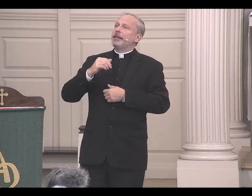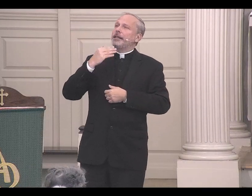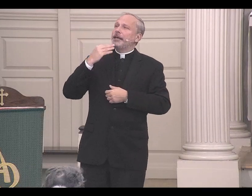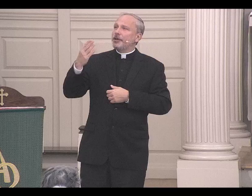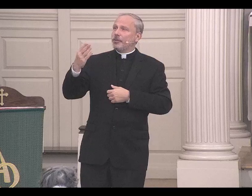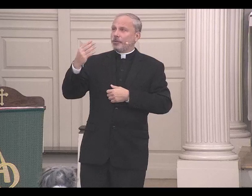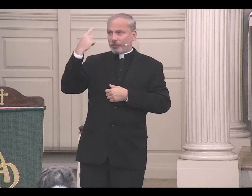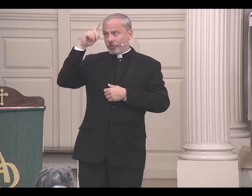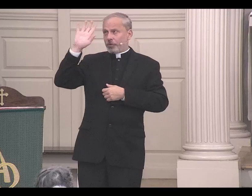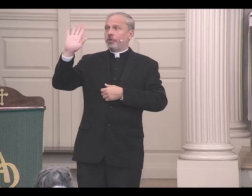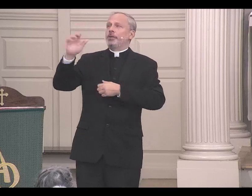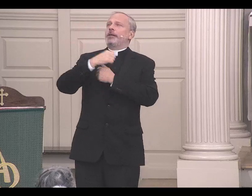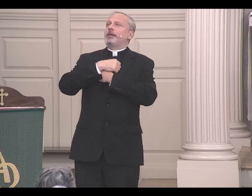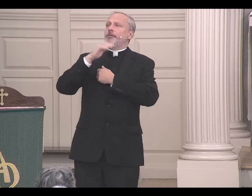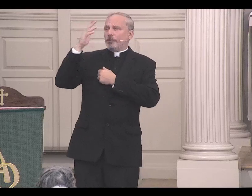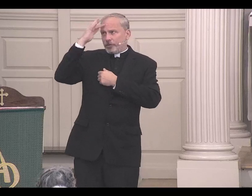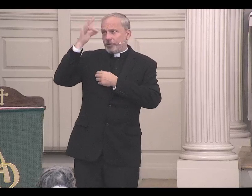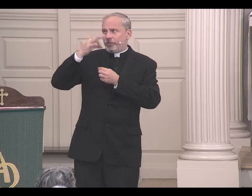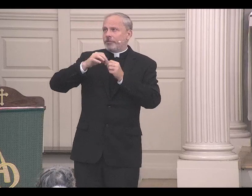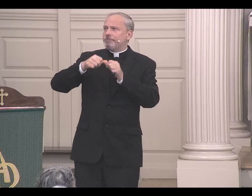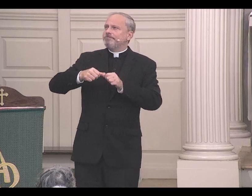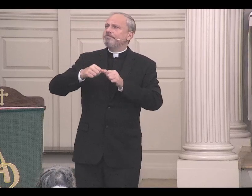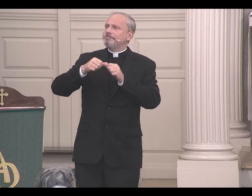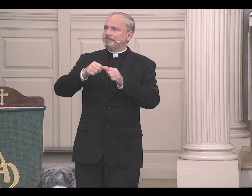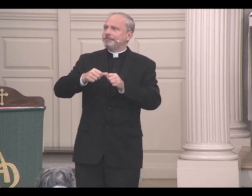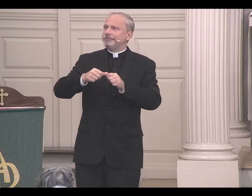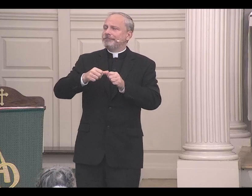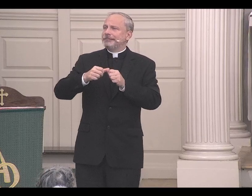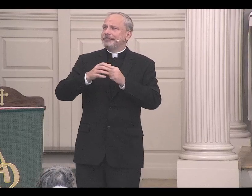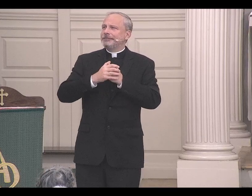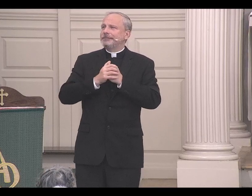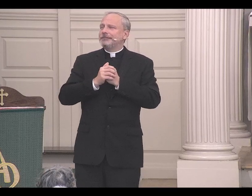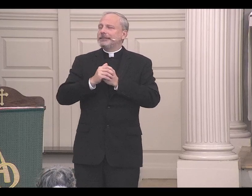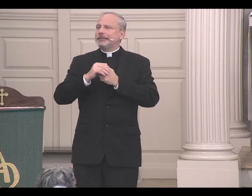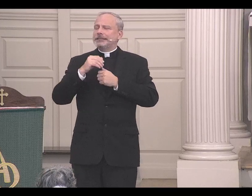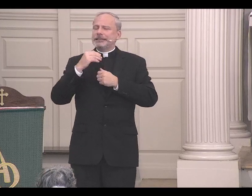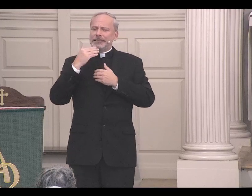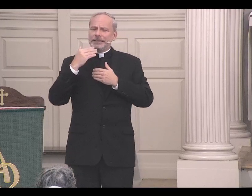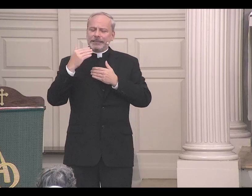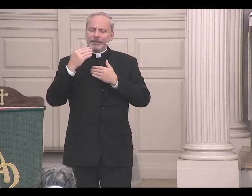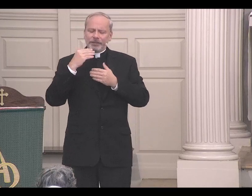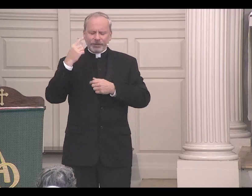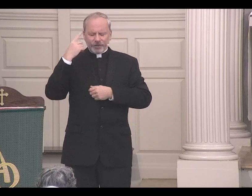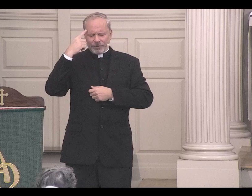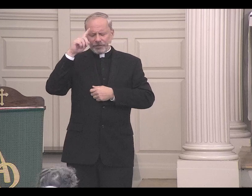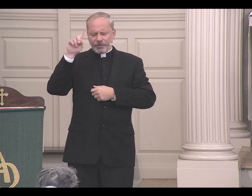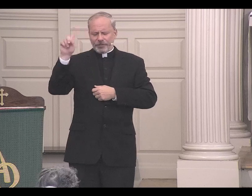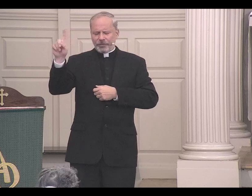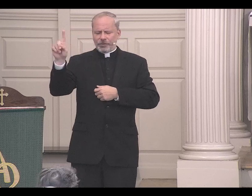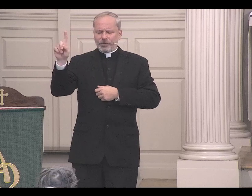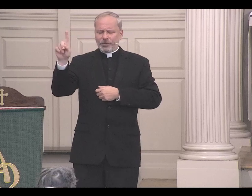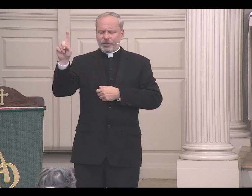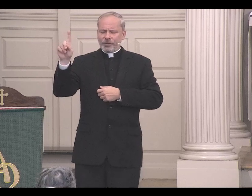For you have exalted over all your name and your